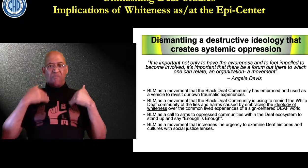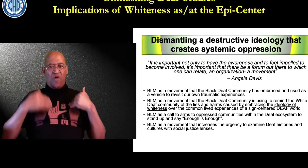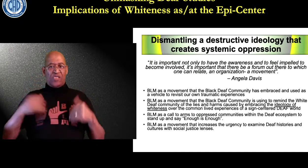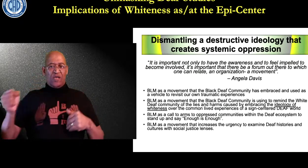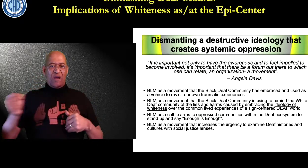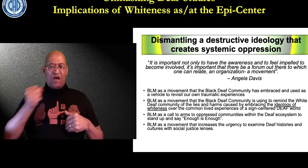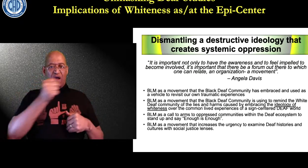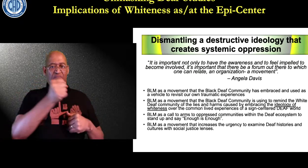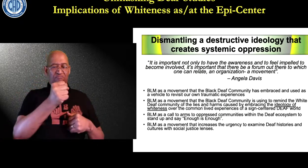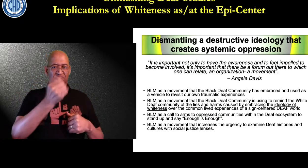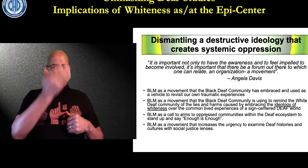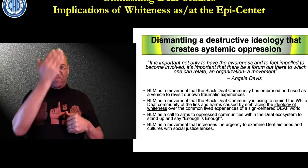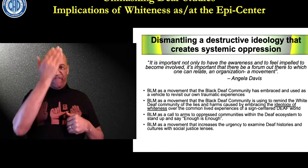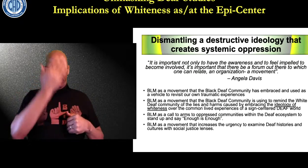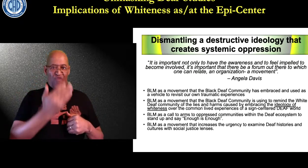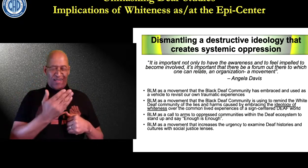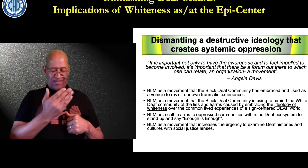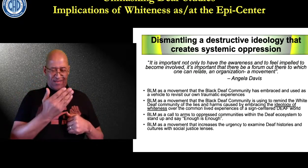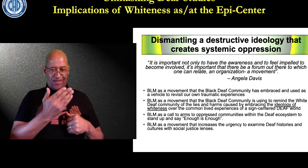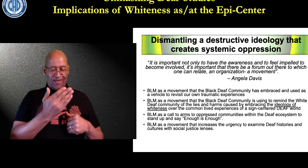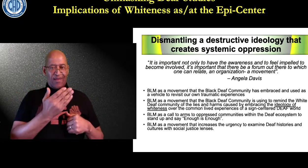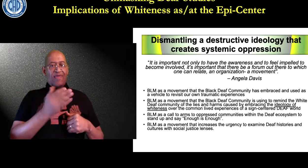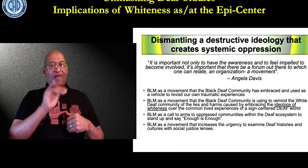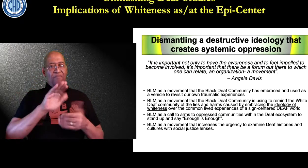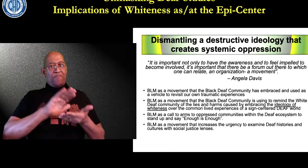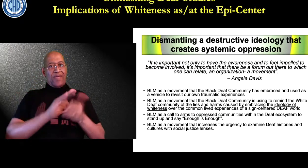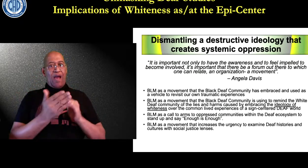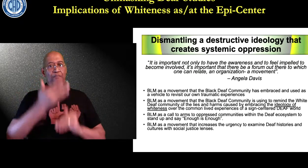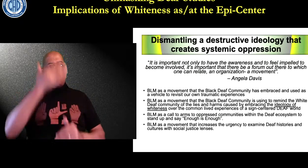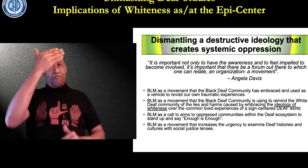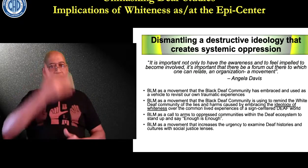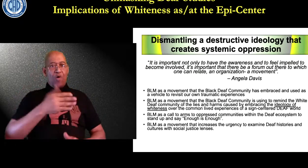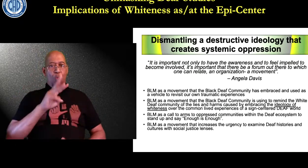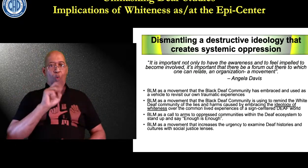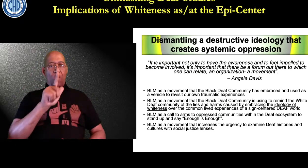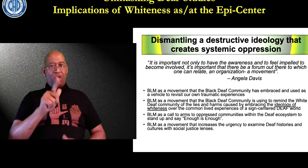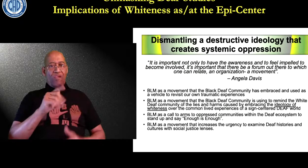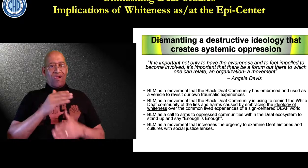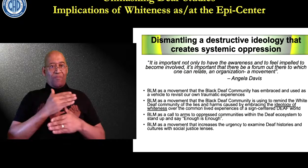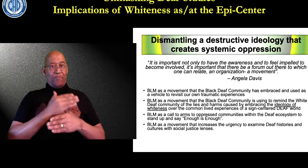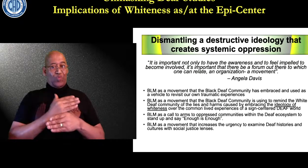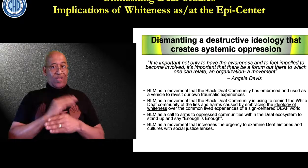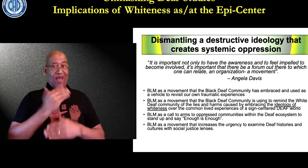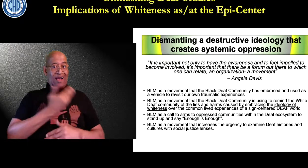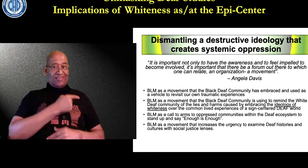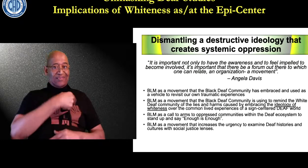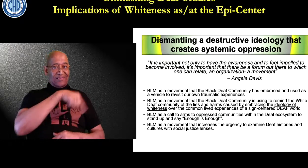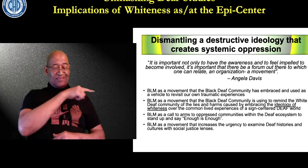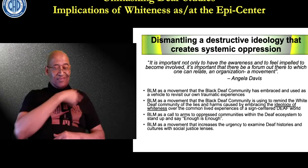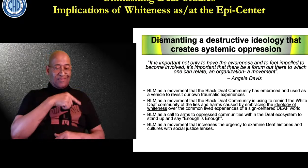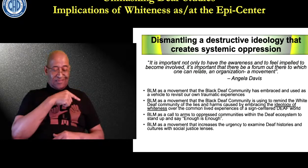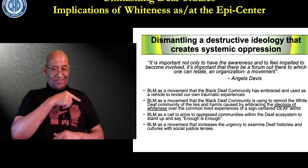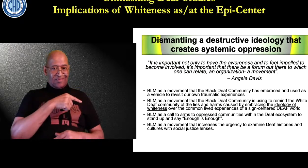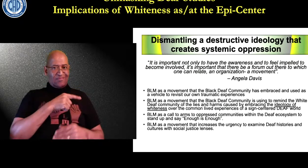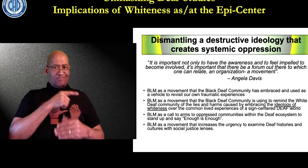We brought in others, black bodies,